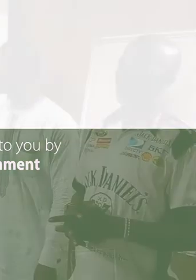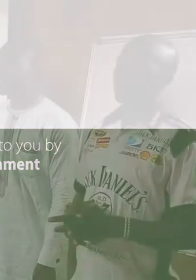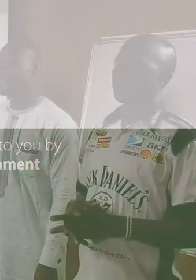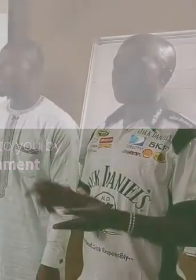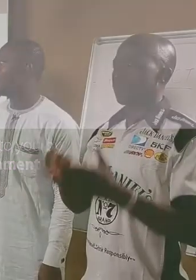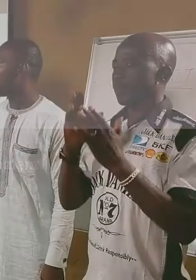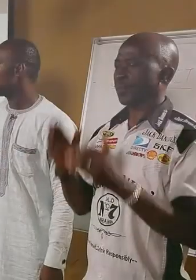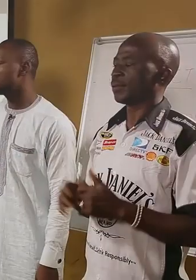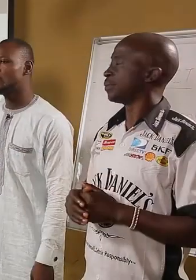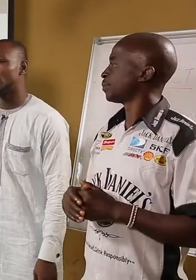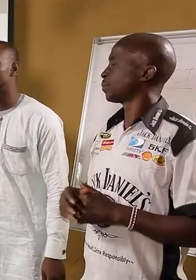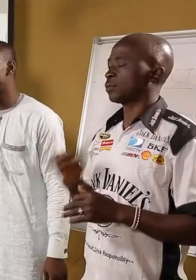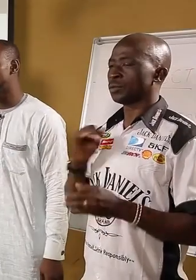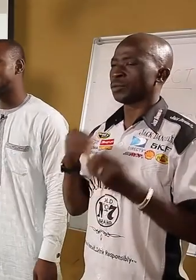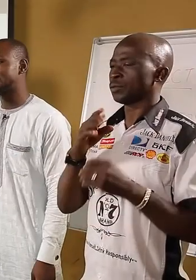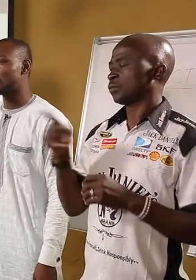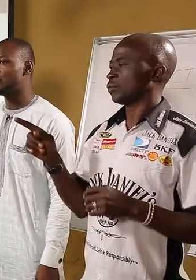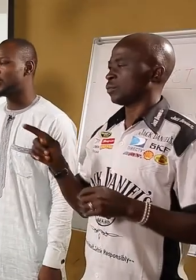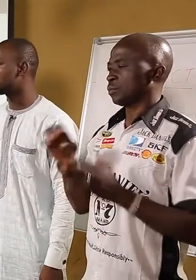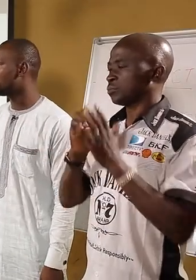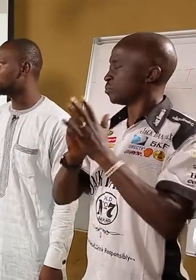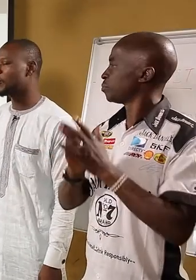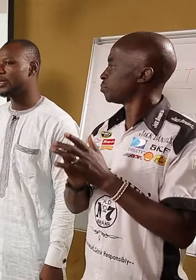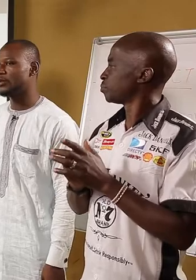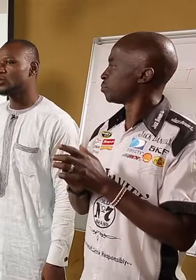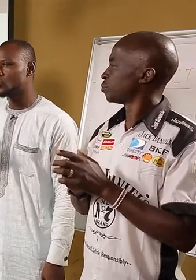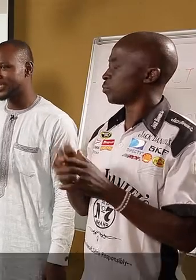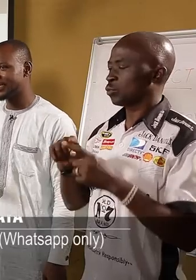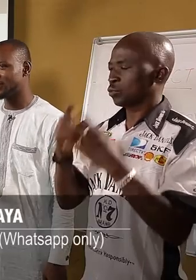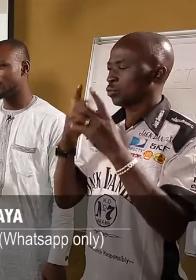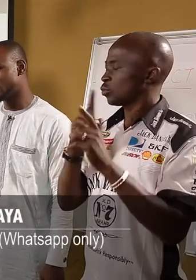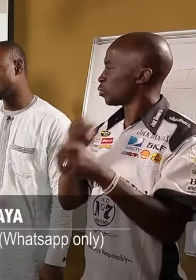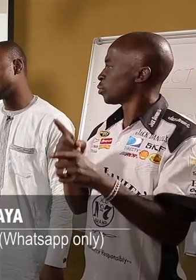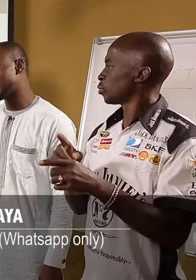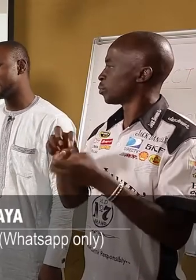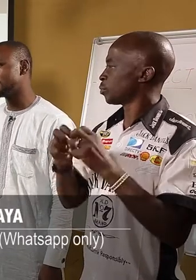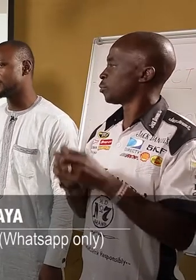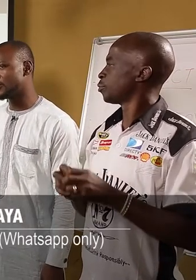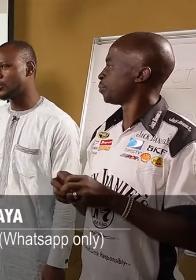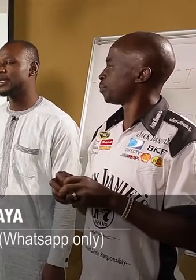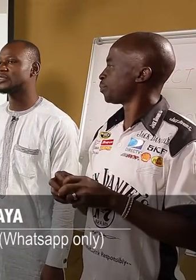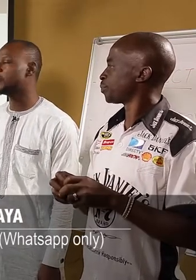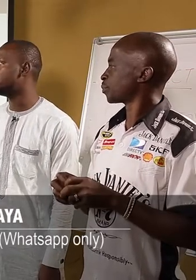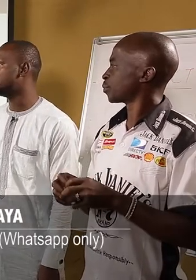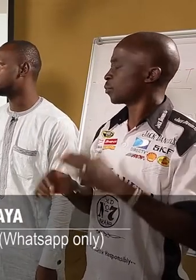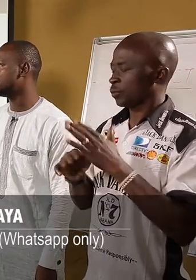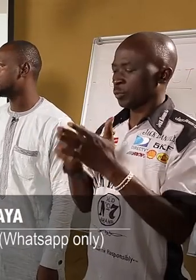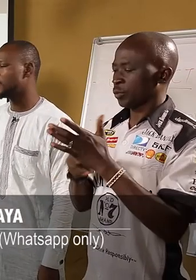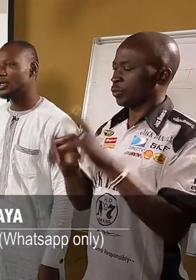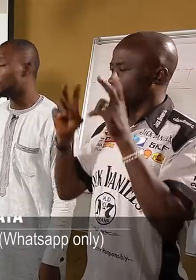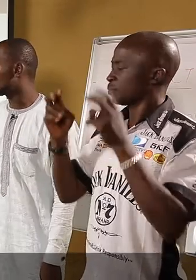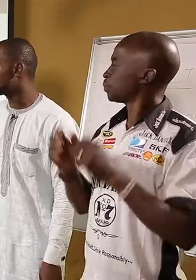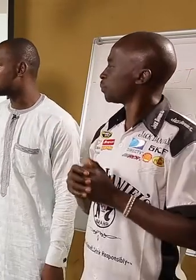My students, I will give you an example, a solved problem to take note of calculations under